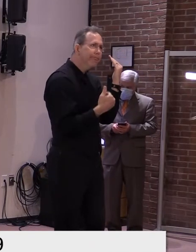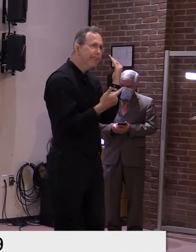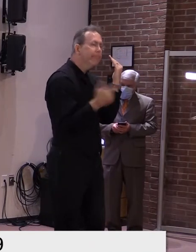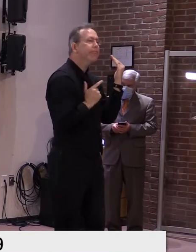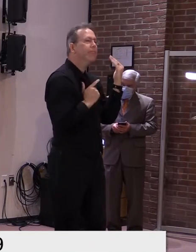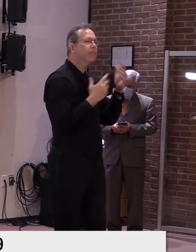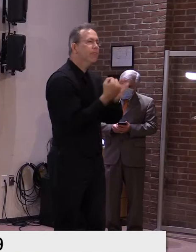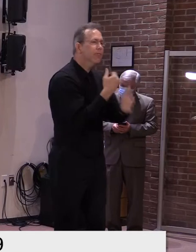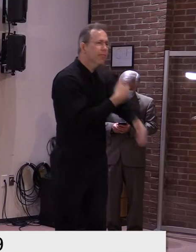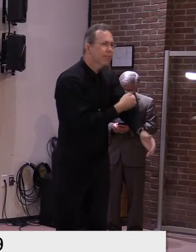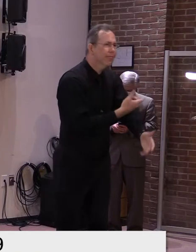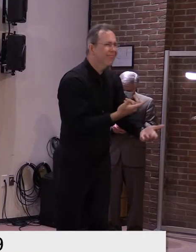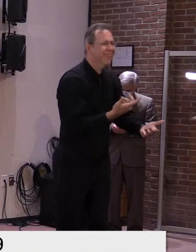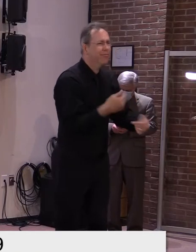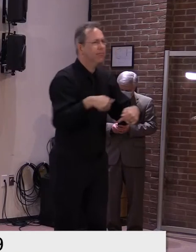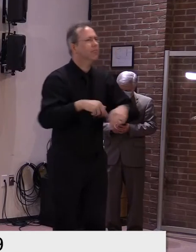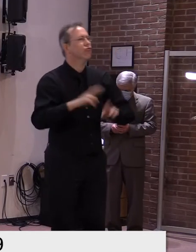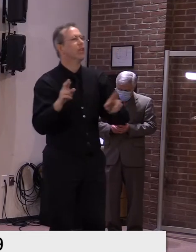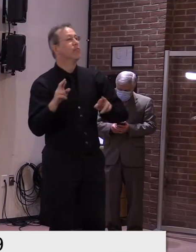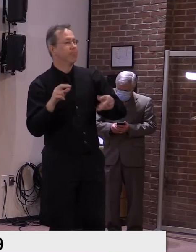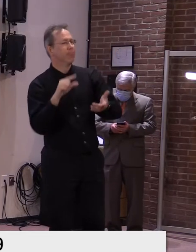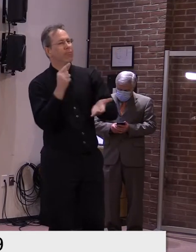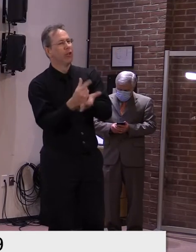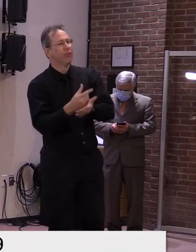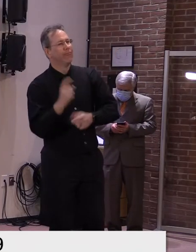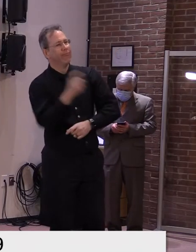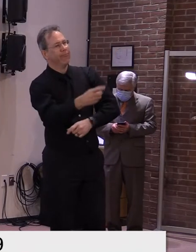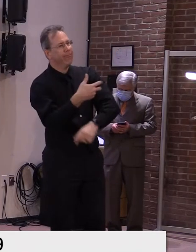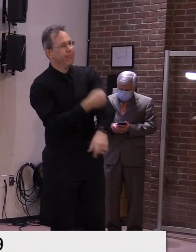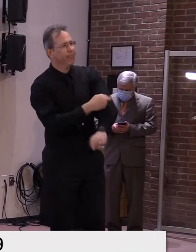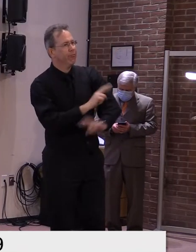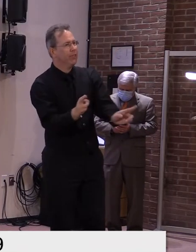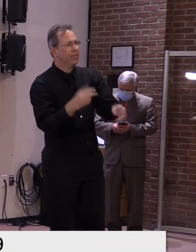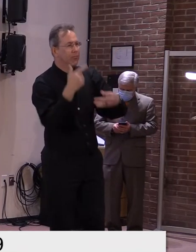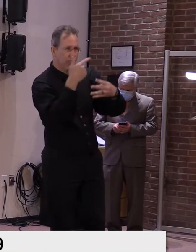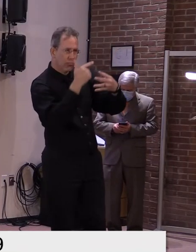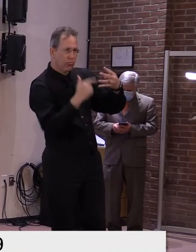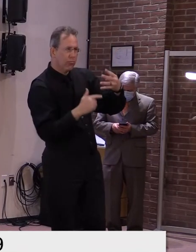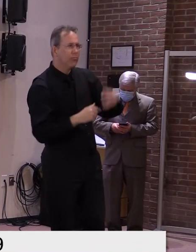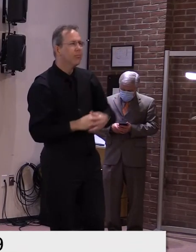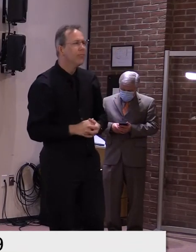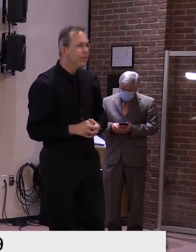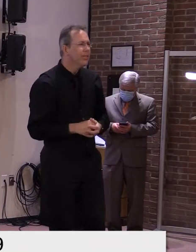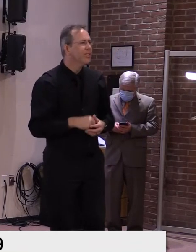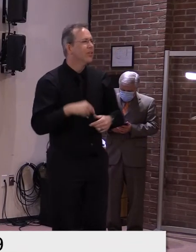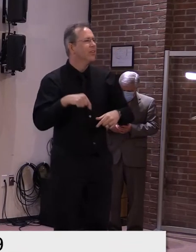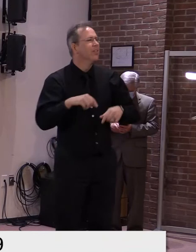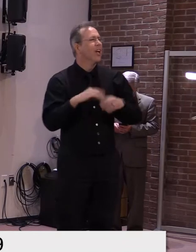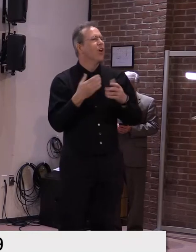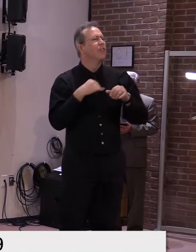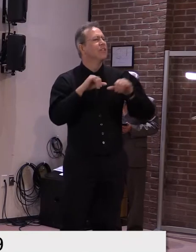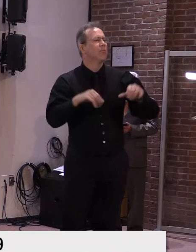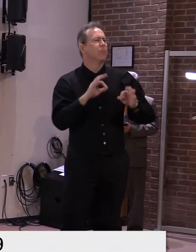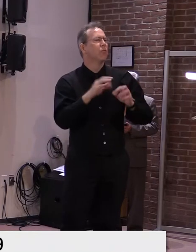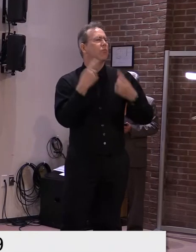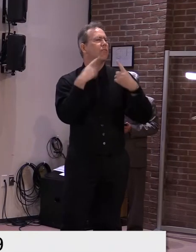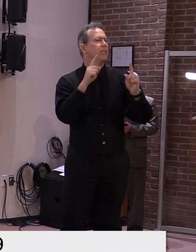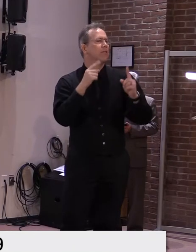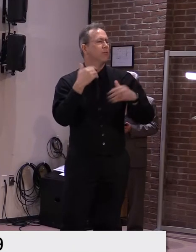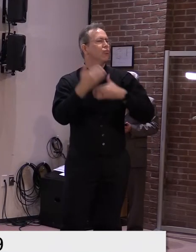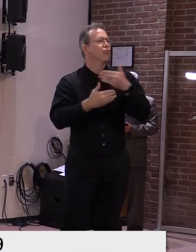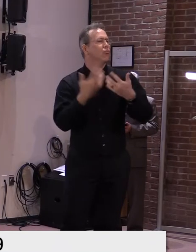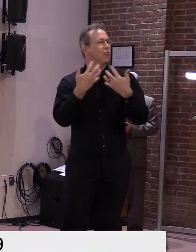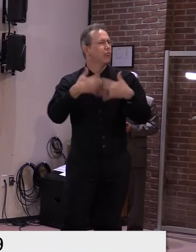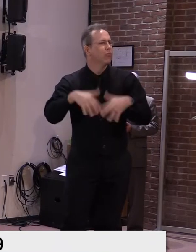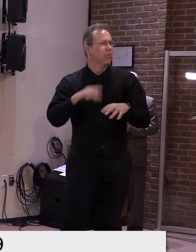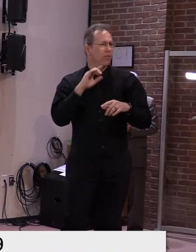can react to different supply changes 1 week to the next. So for instance, when we open up the